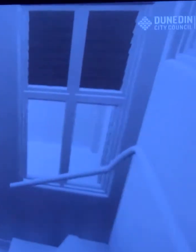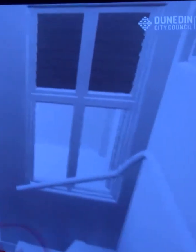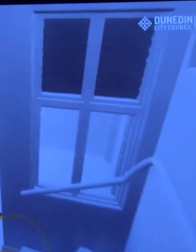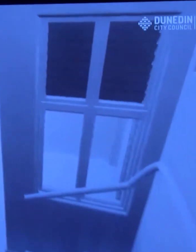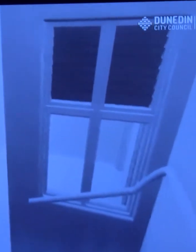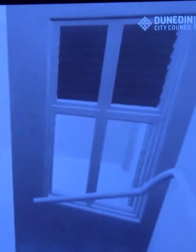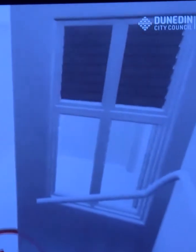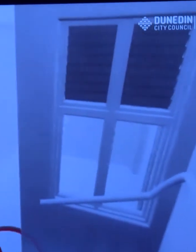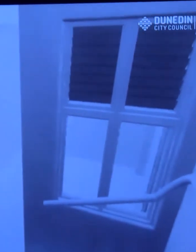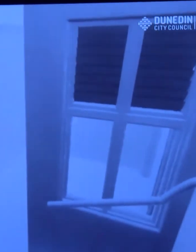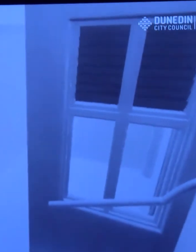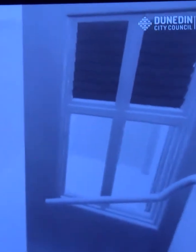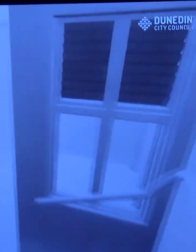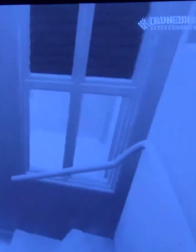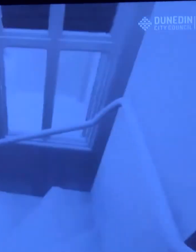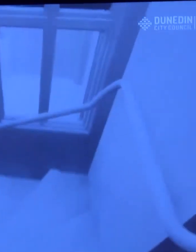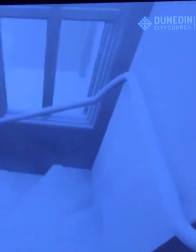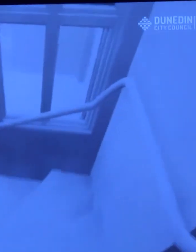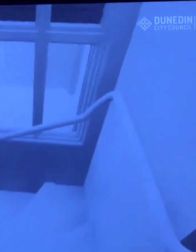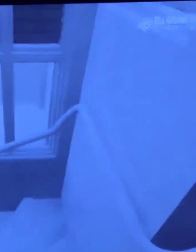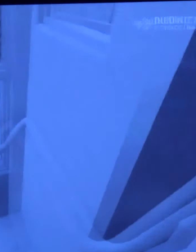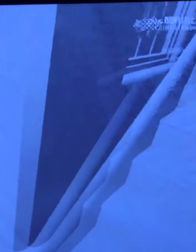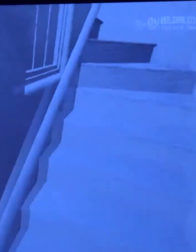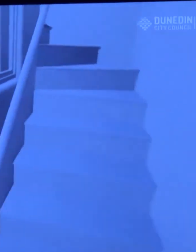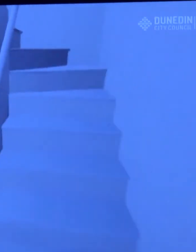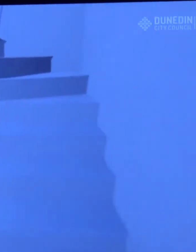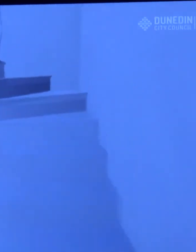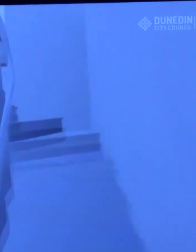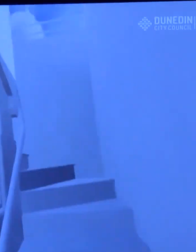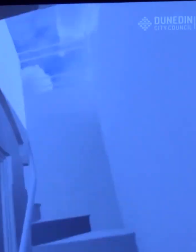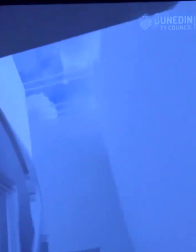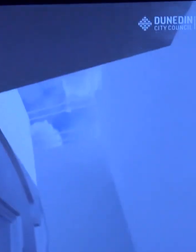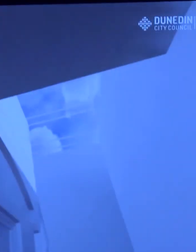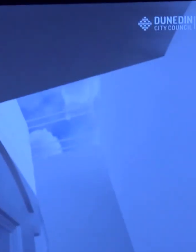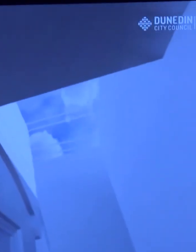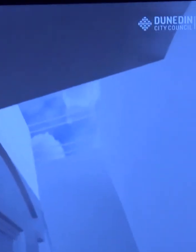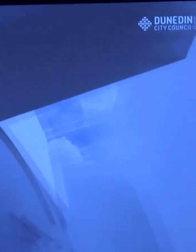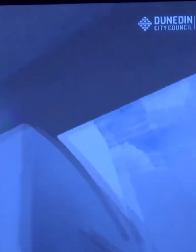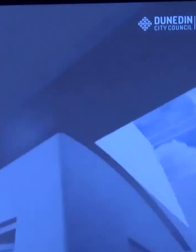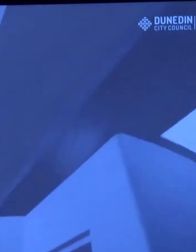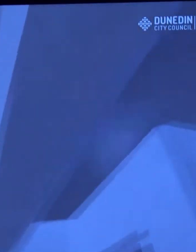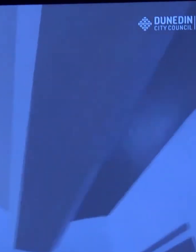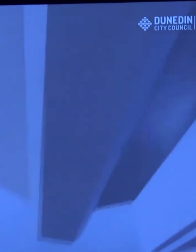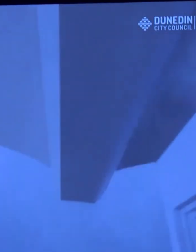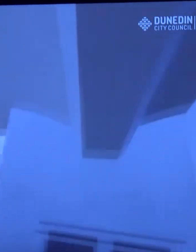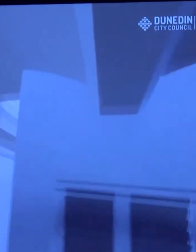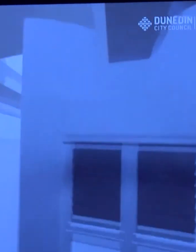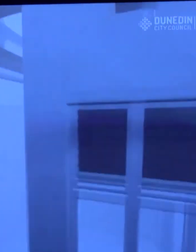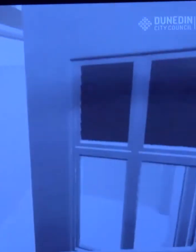well. And this is walking down the very tight stairs, which are difficult to get down.